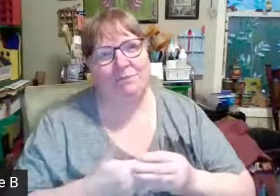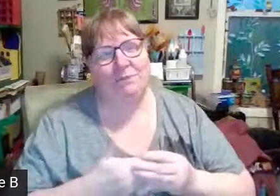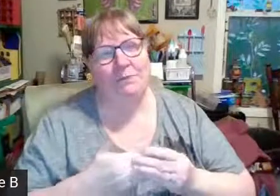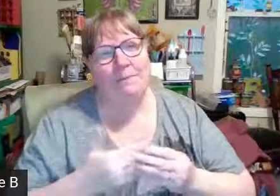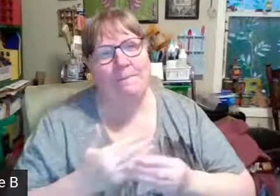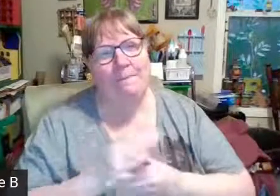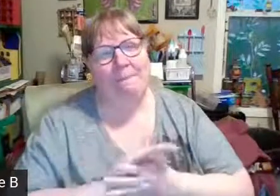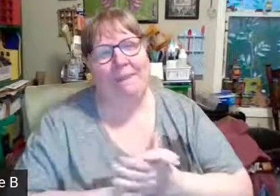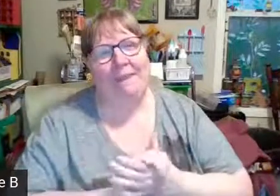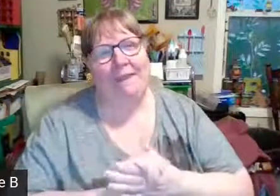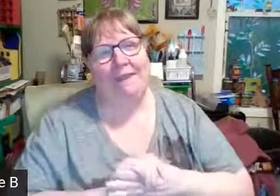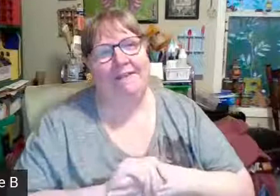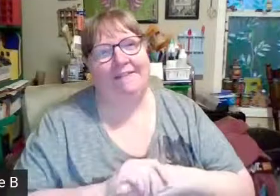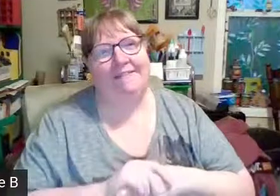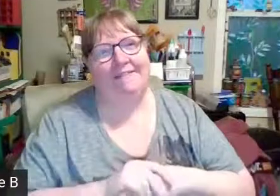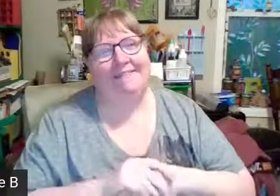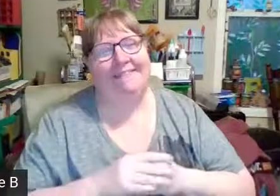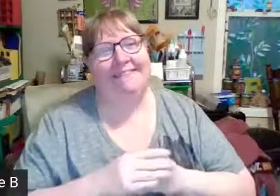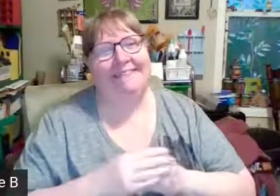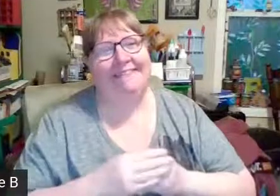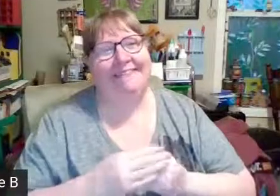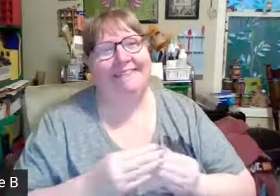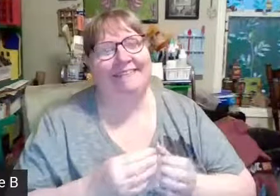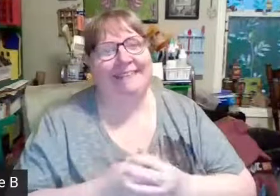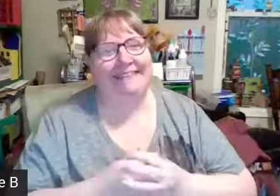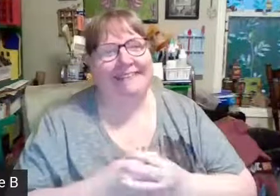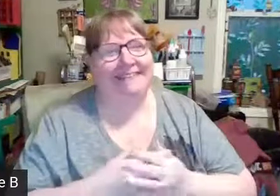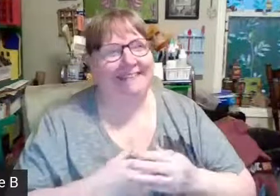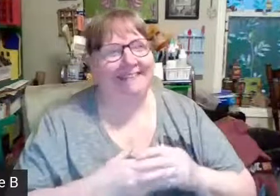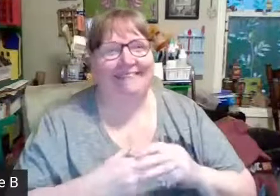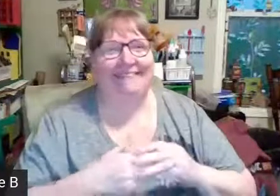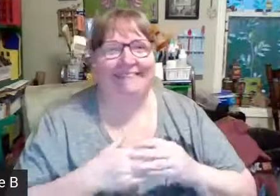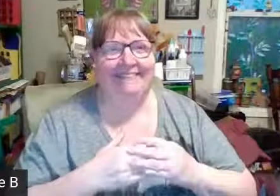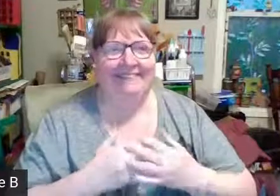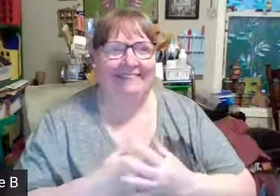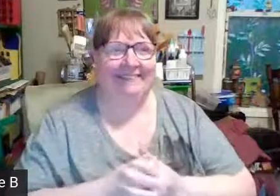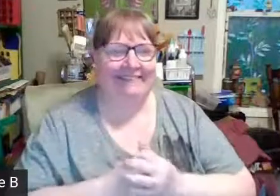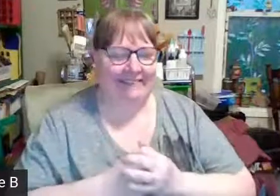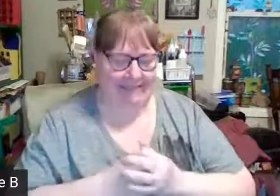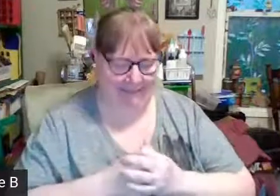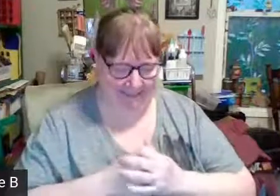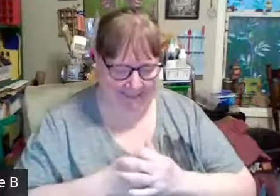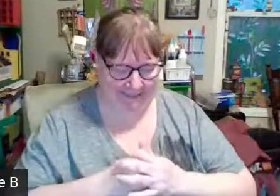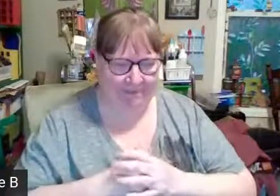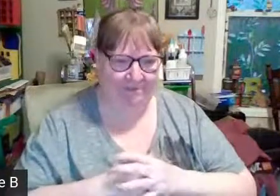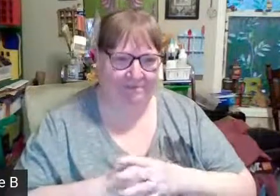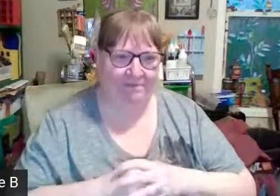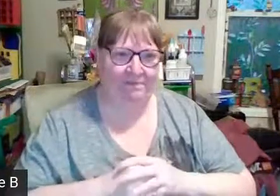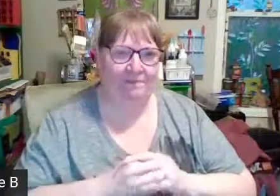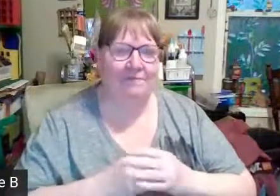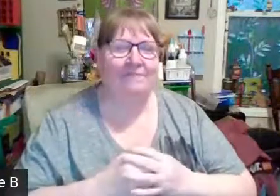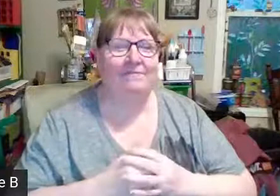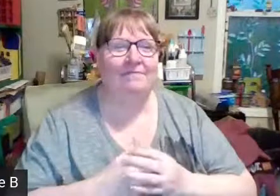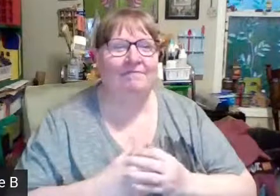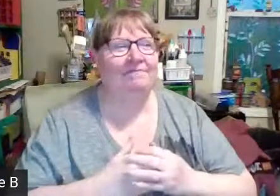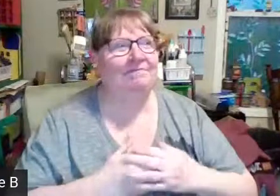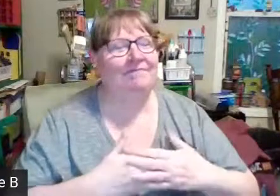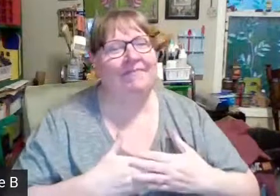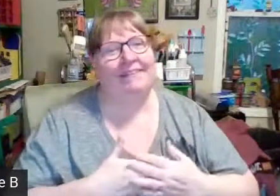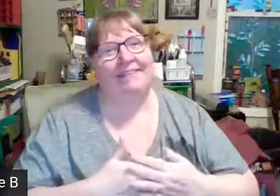it's snowing, so. Thank goodness. Well, I hate to pop right off, but I'm going to go ahead and